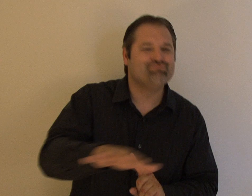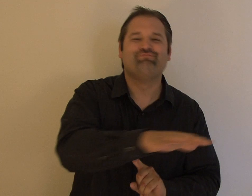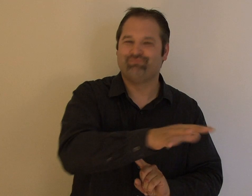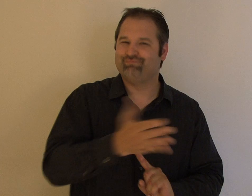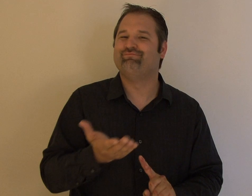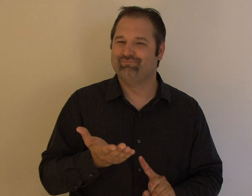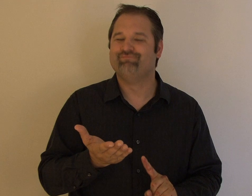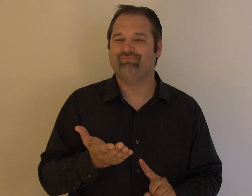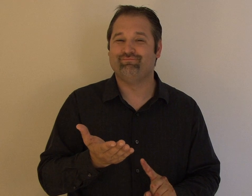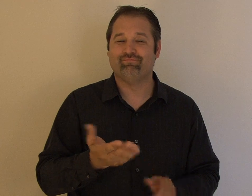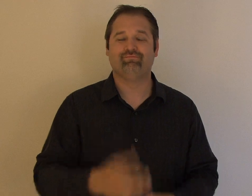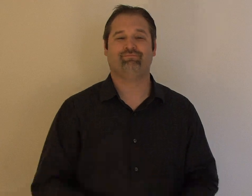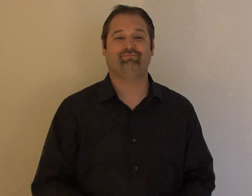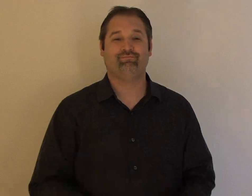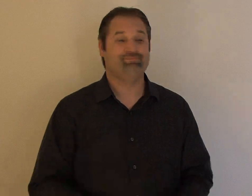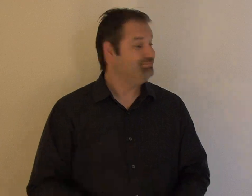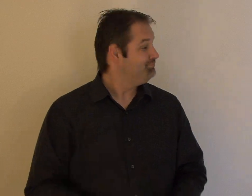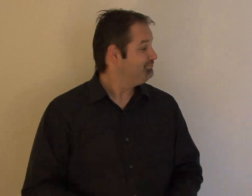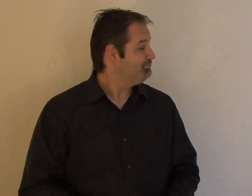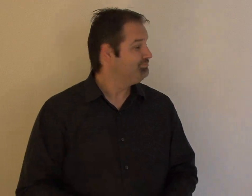Business contacts,